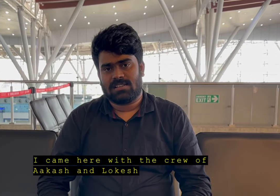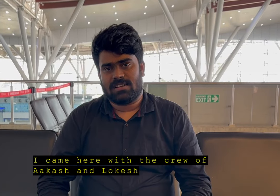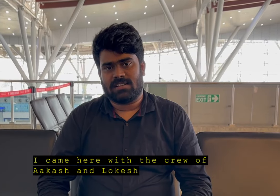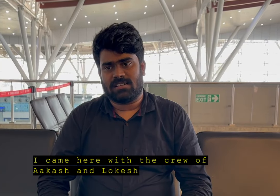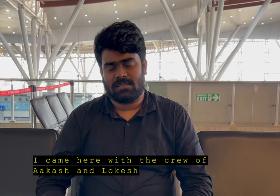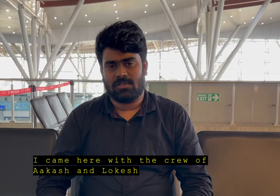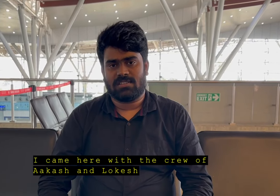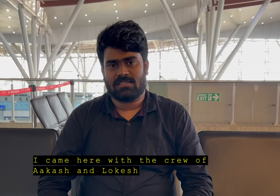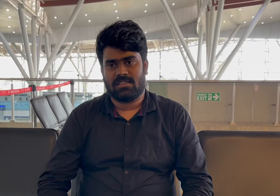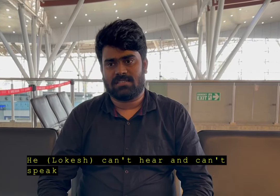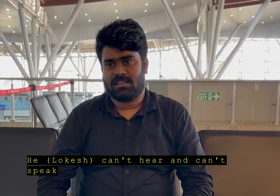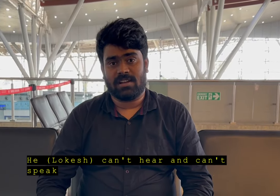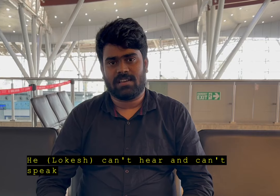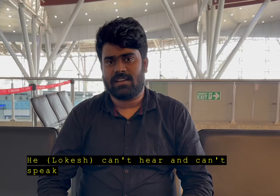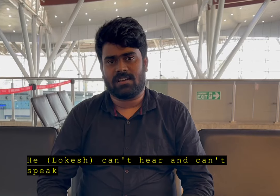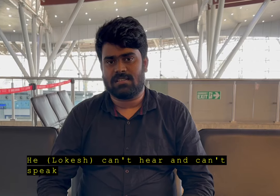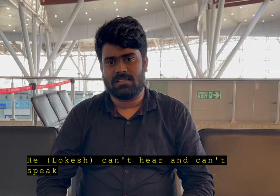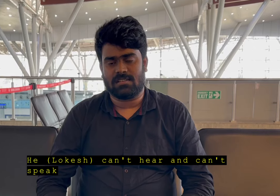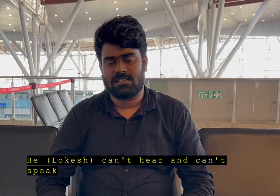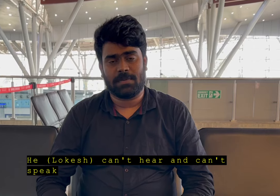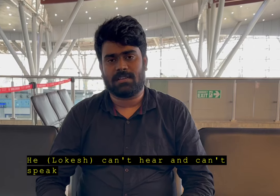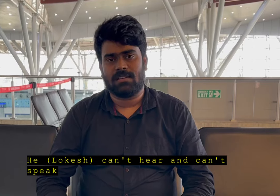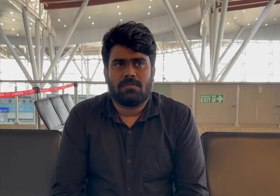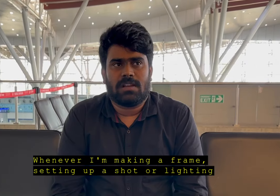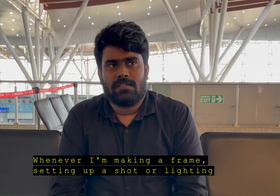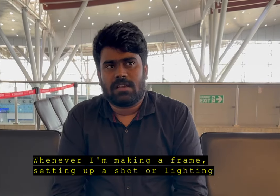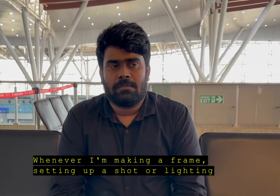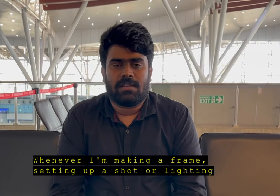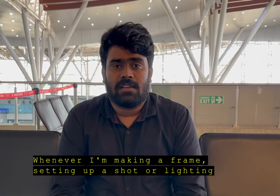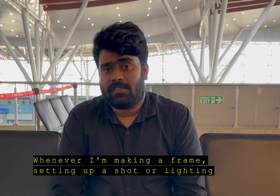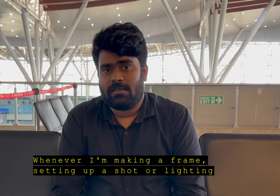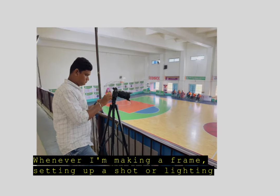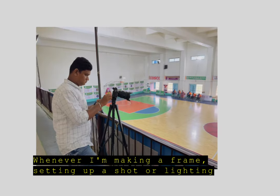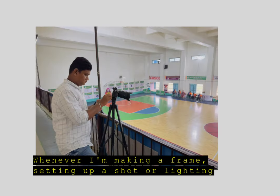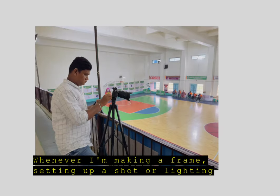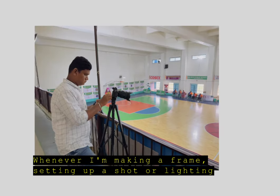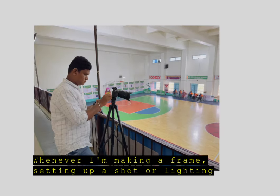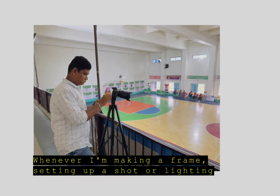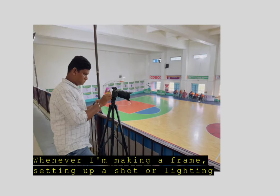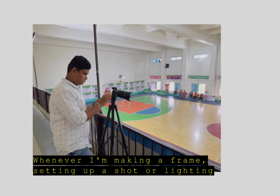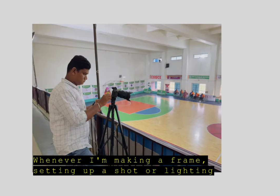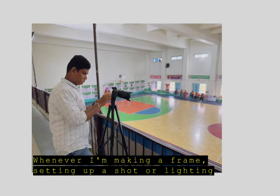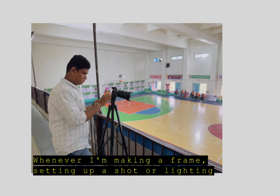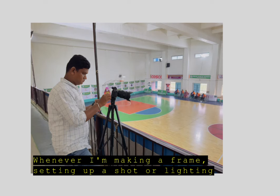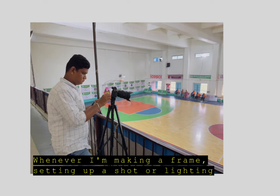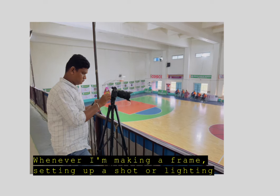and Lokesh. He can't hear and he can't speak. Whenever I'm making a frame, whenever I'm setting up a shot or lighting,